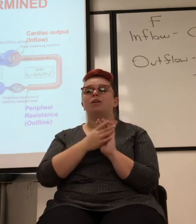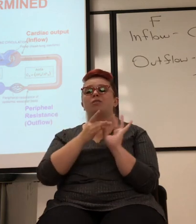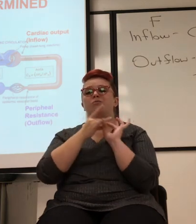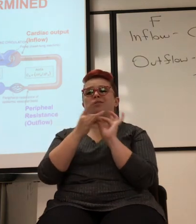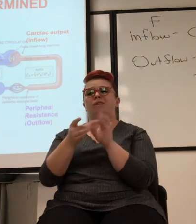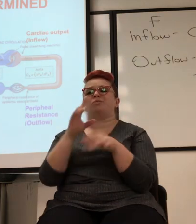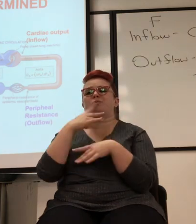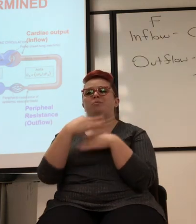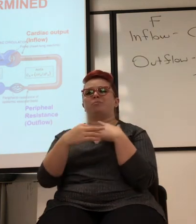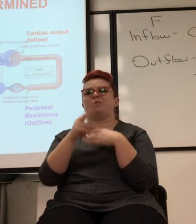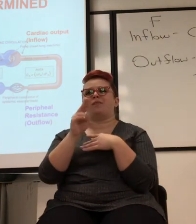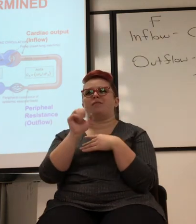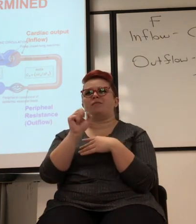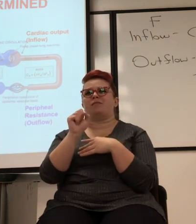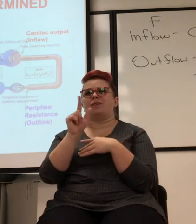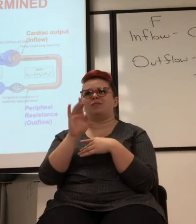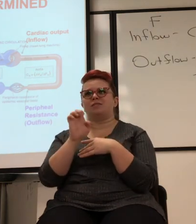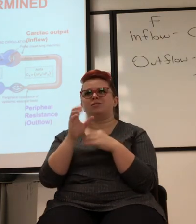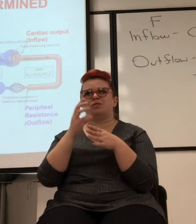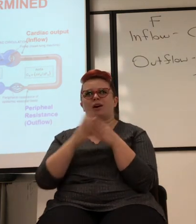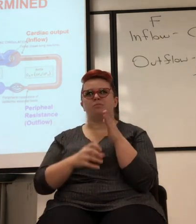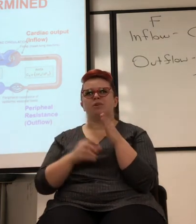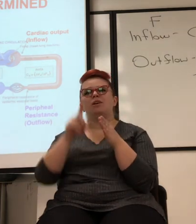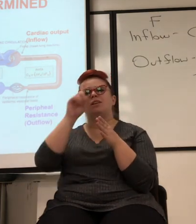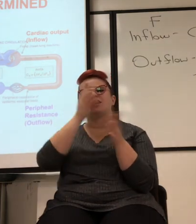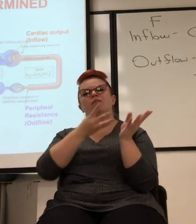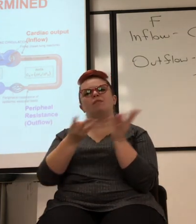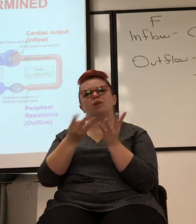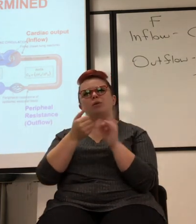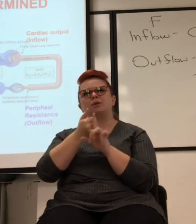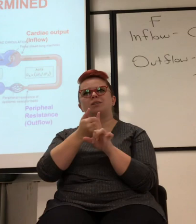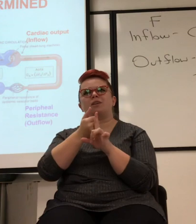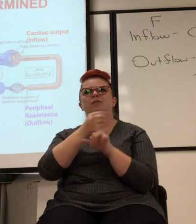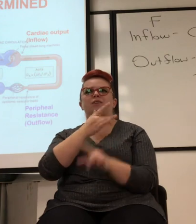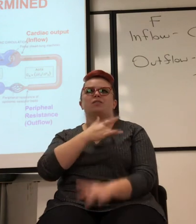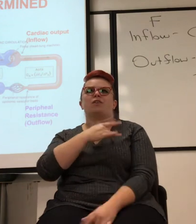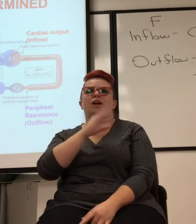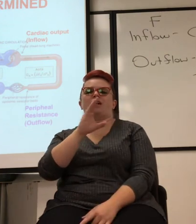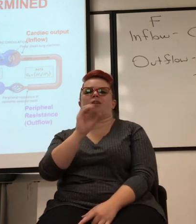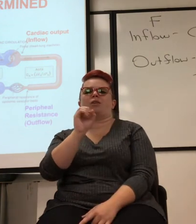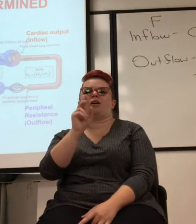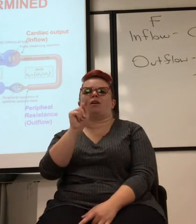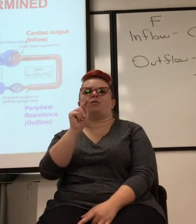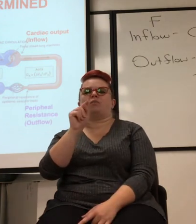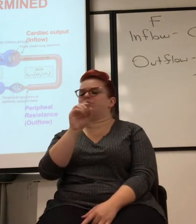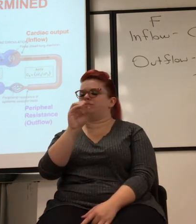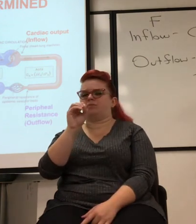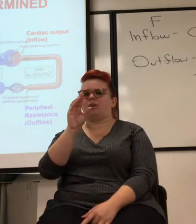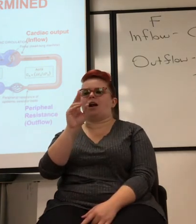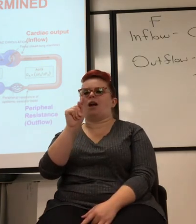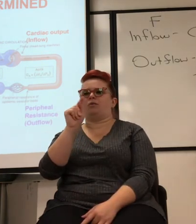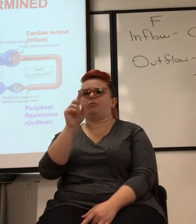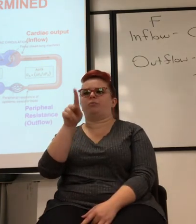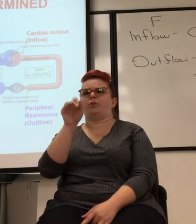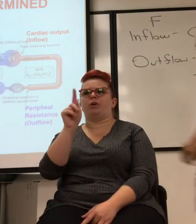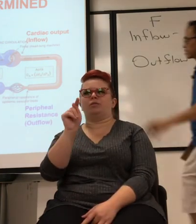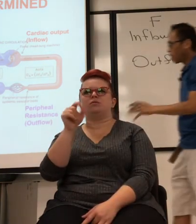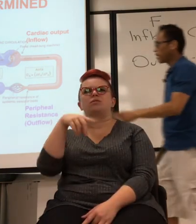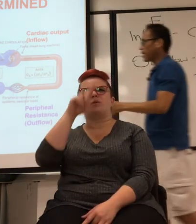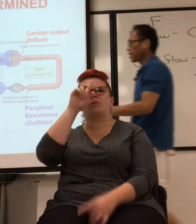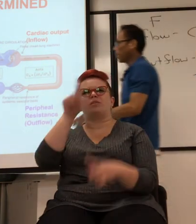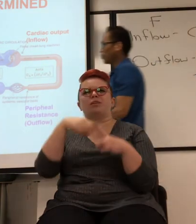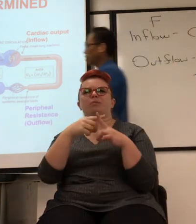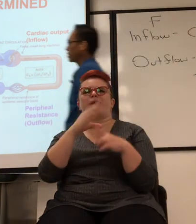chapter, just think of flow as cardiac output. Okay, so in your head, just think that.